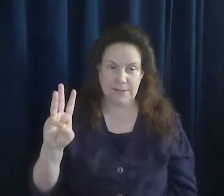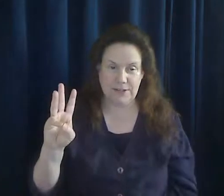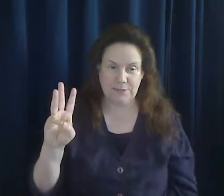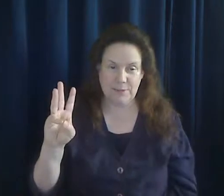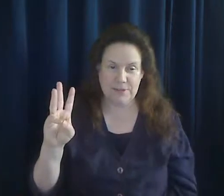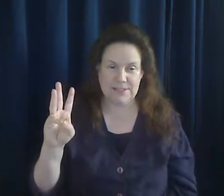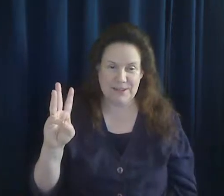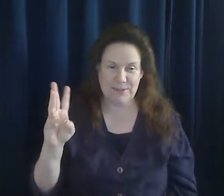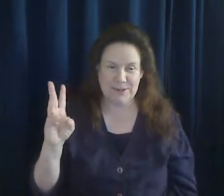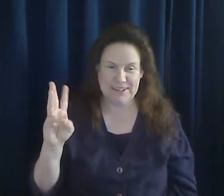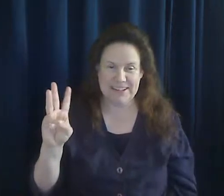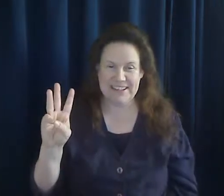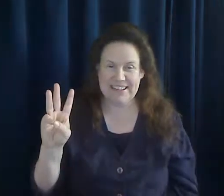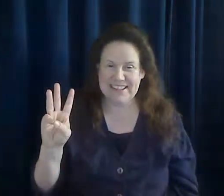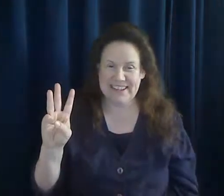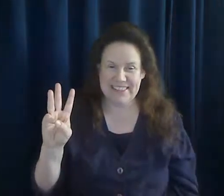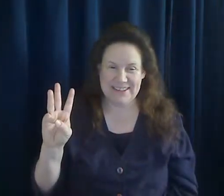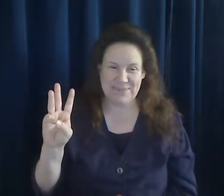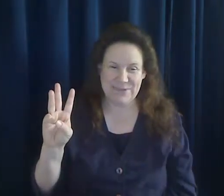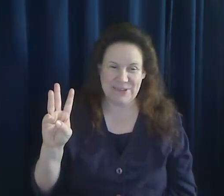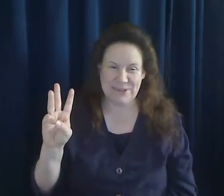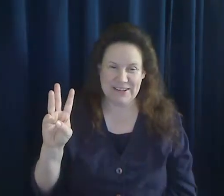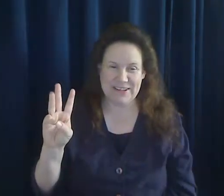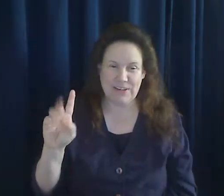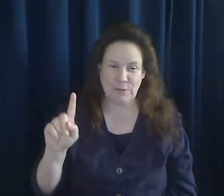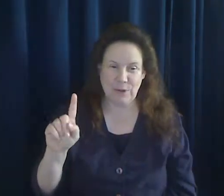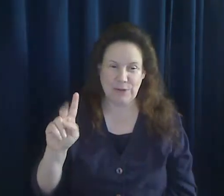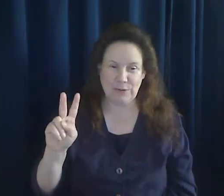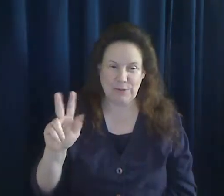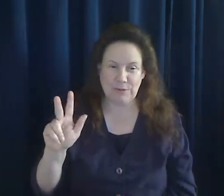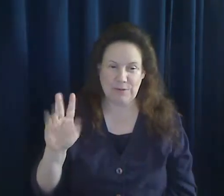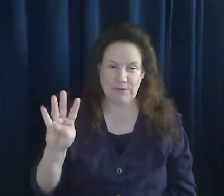Do you remember this number? Not the number 3.